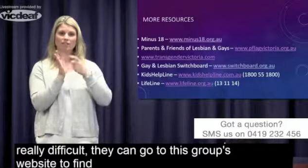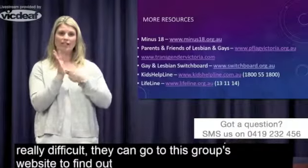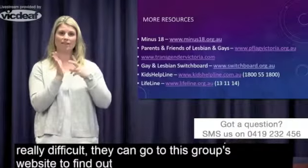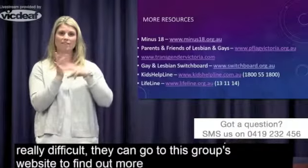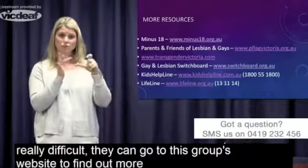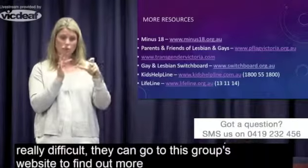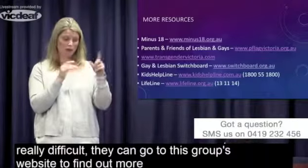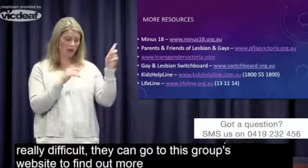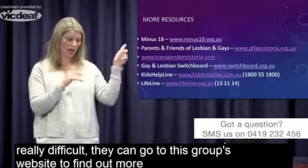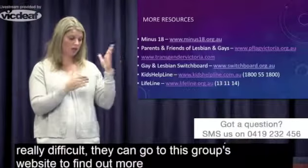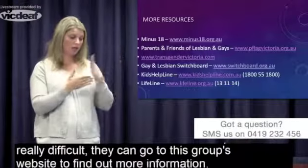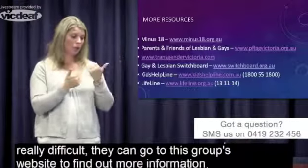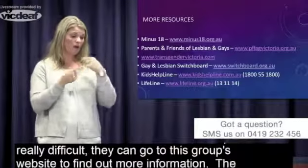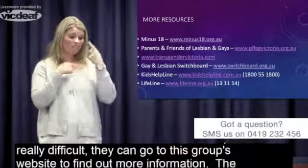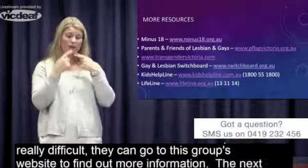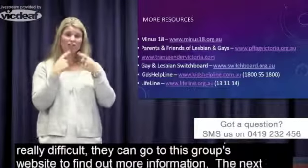And the next one is Transgender Victoria.